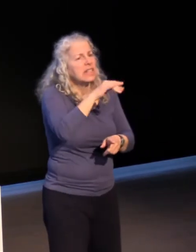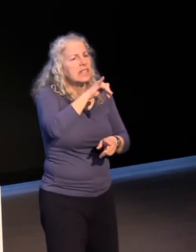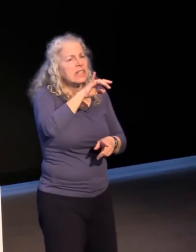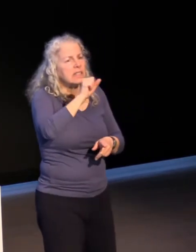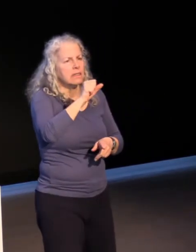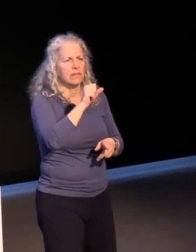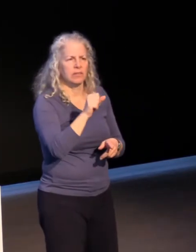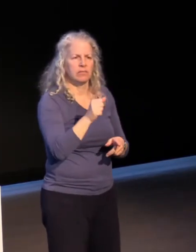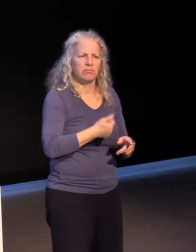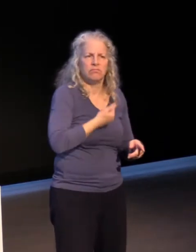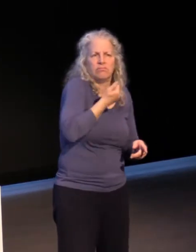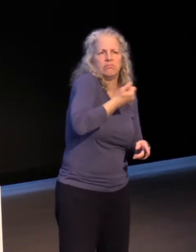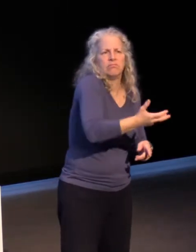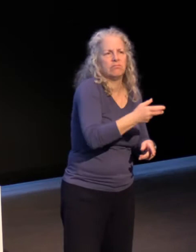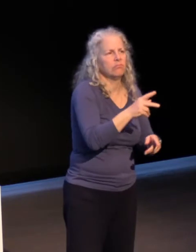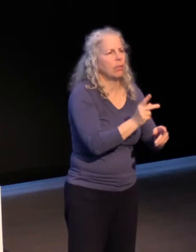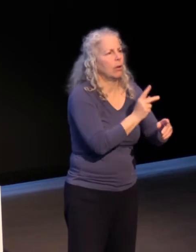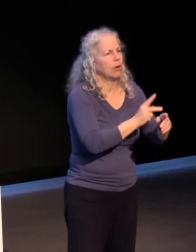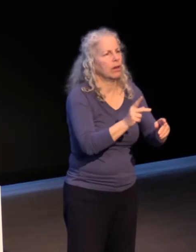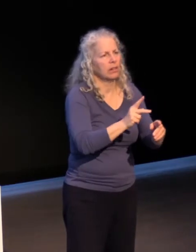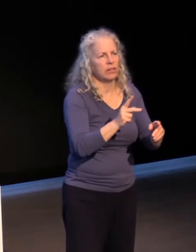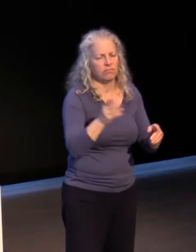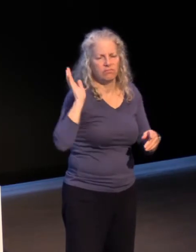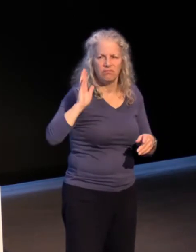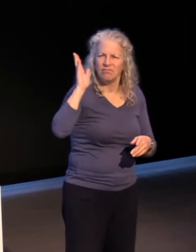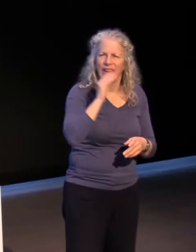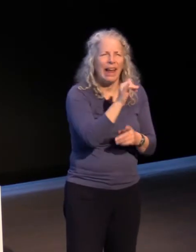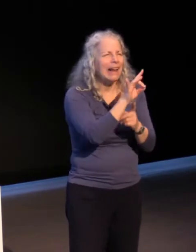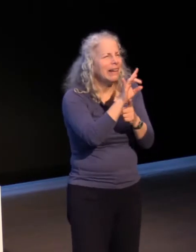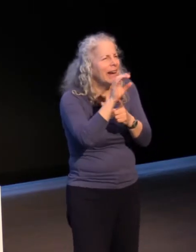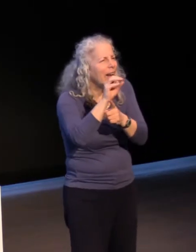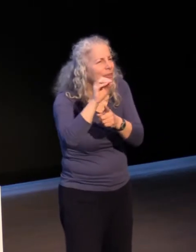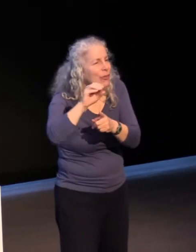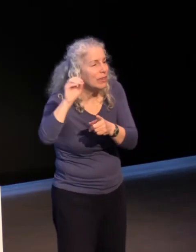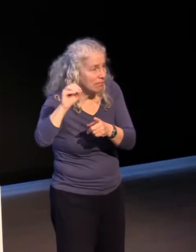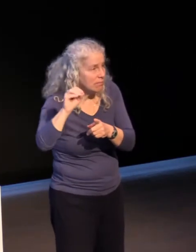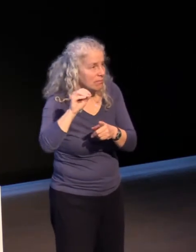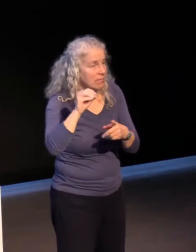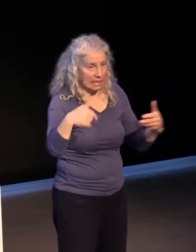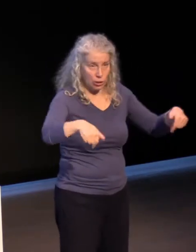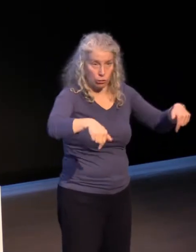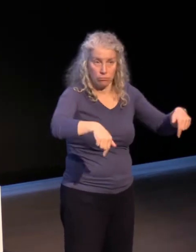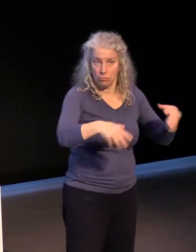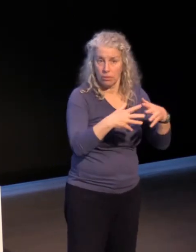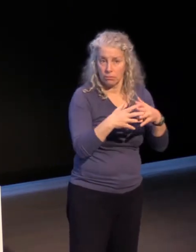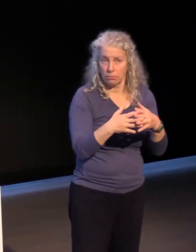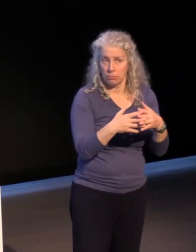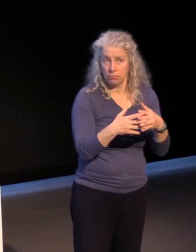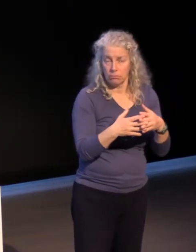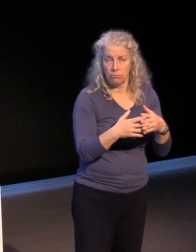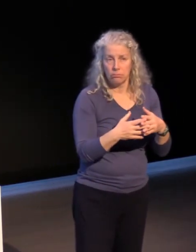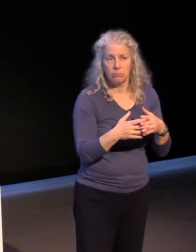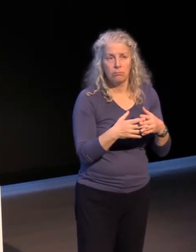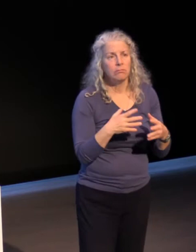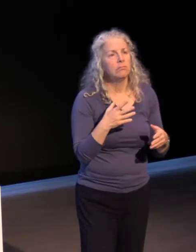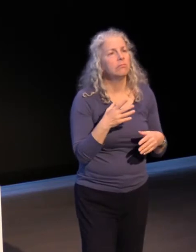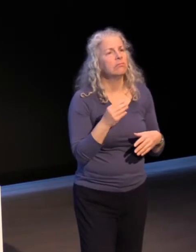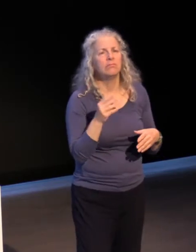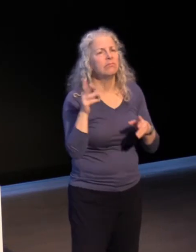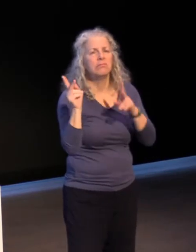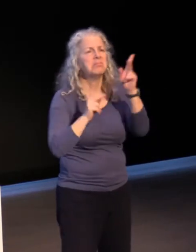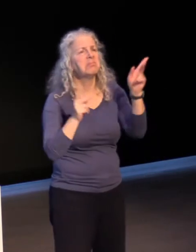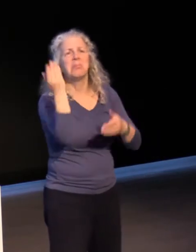known poets of pre-19th century America and one of the most